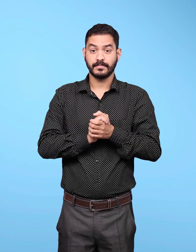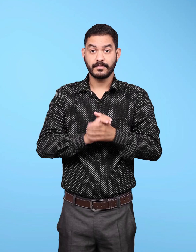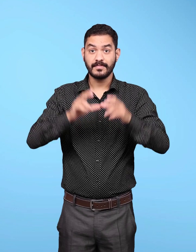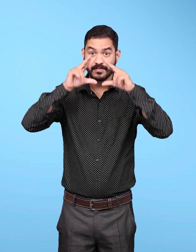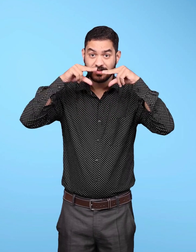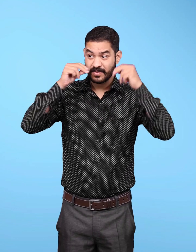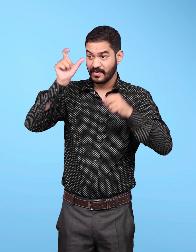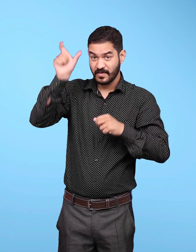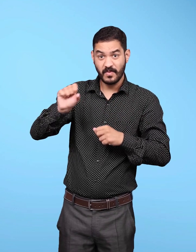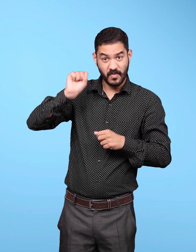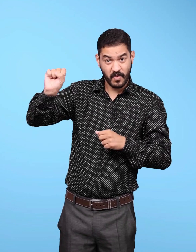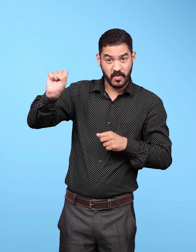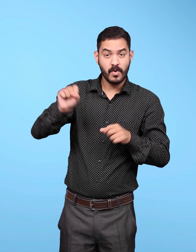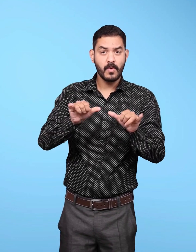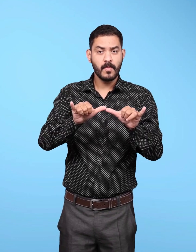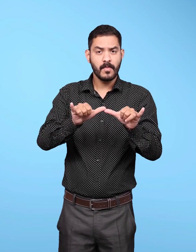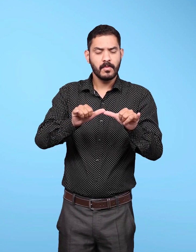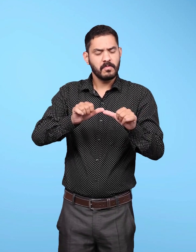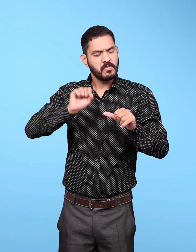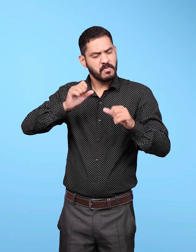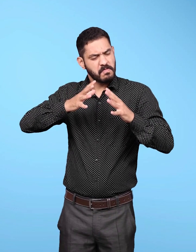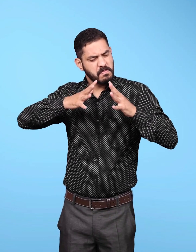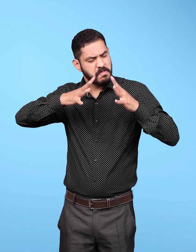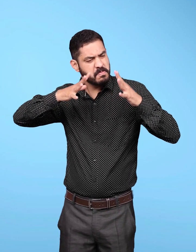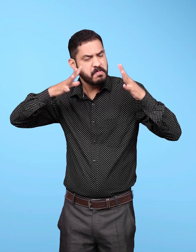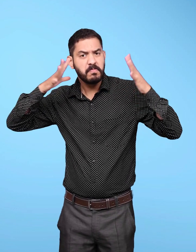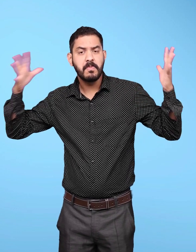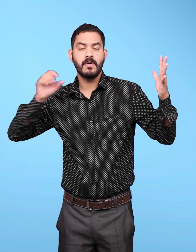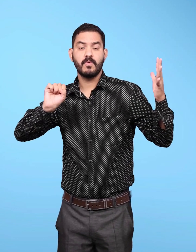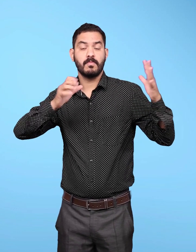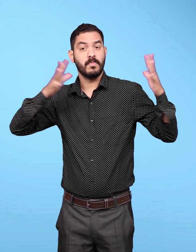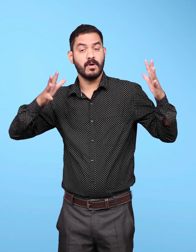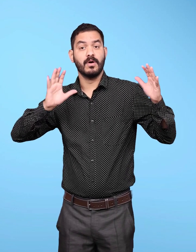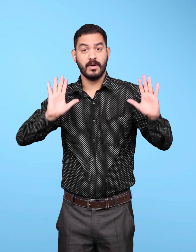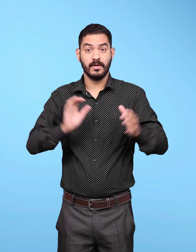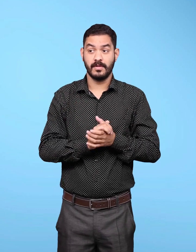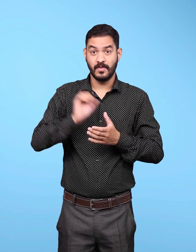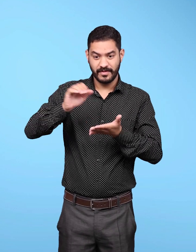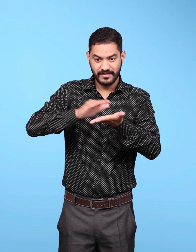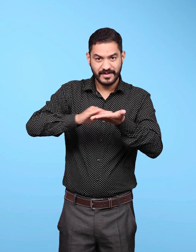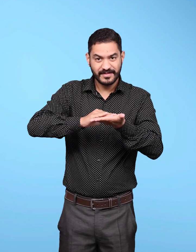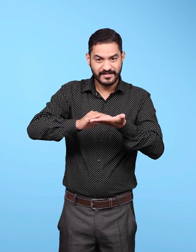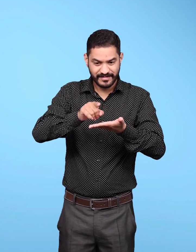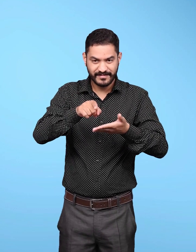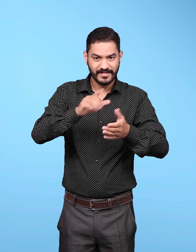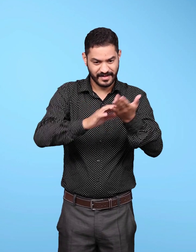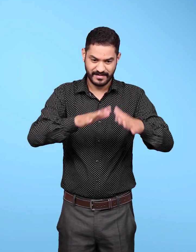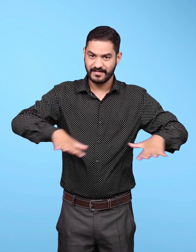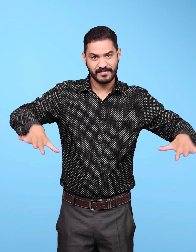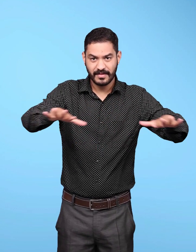The Gram Bhojak was often the largest landowner. Generally, he had slaves